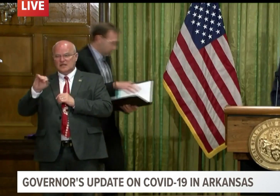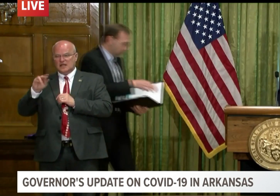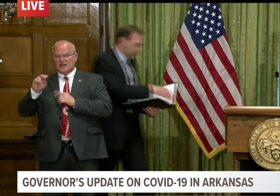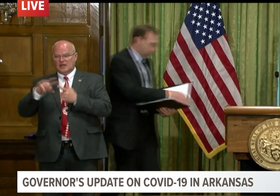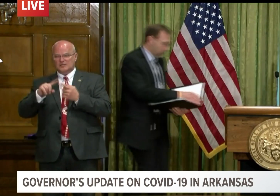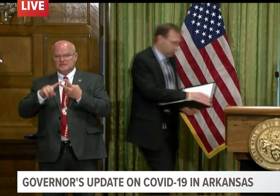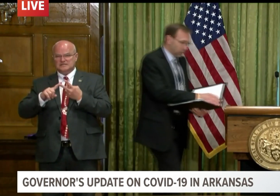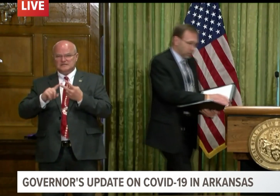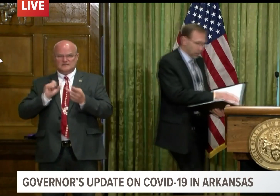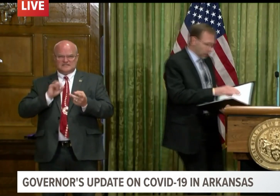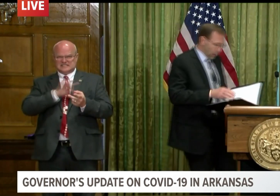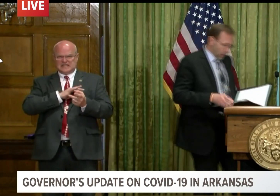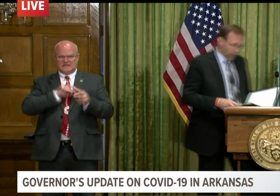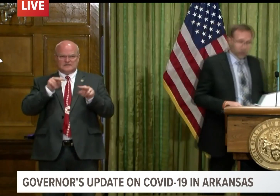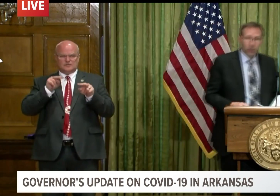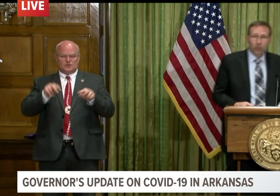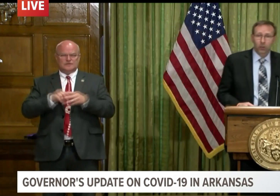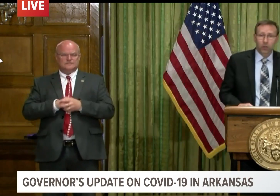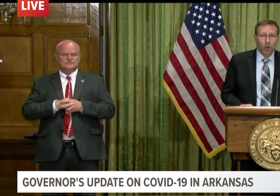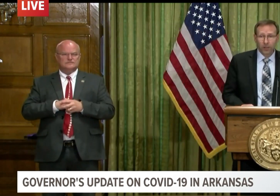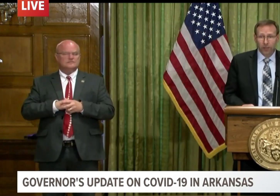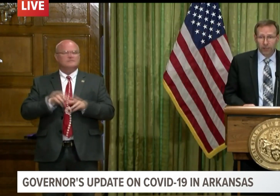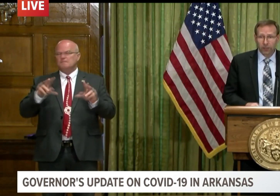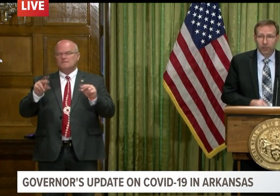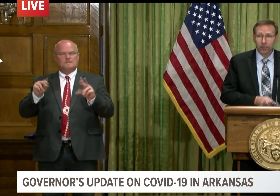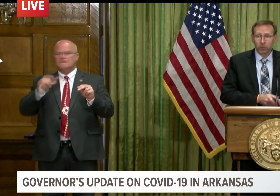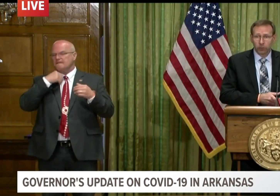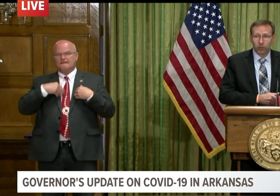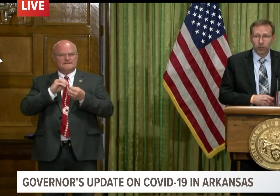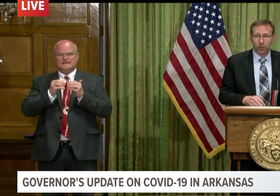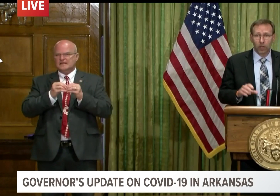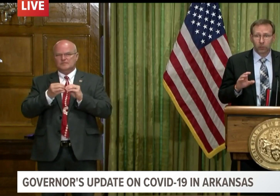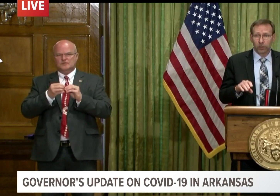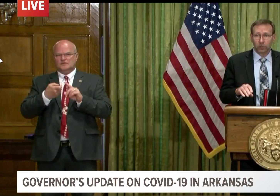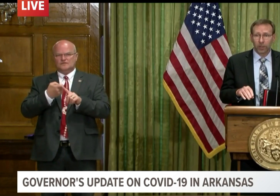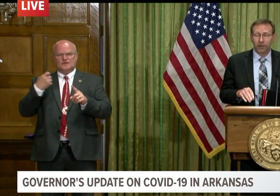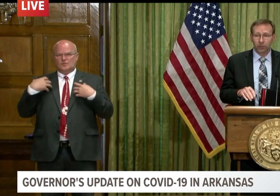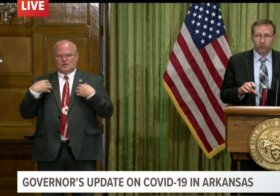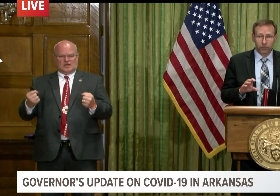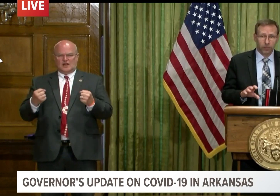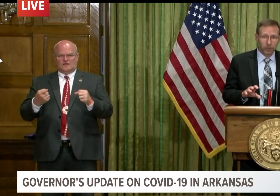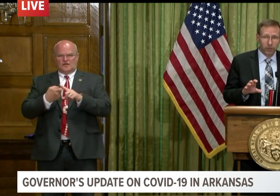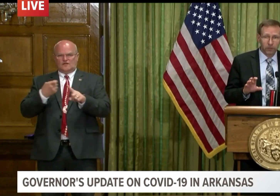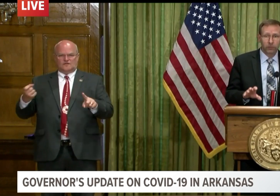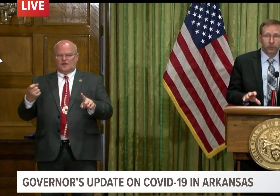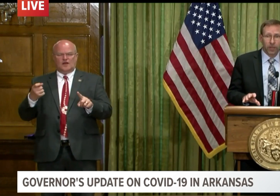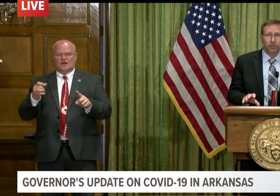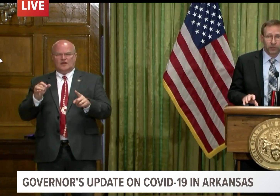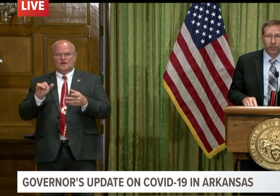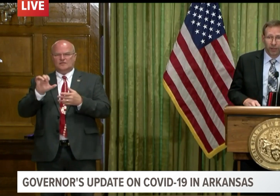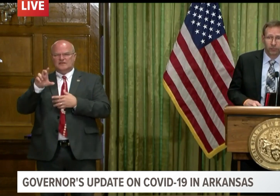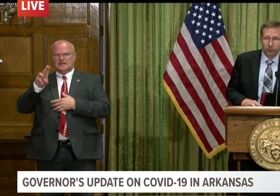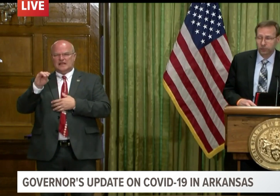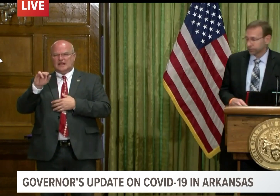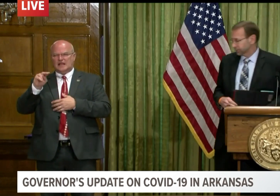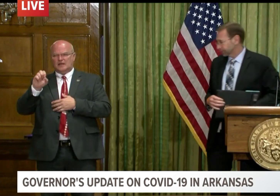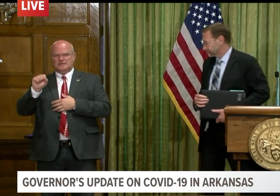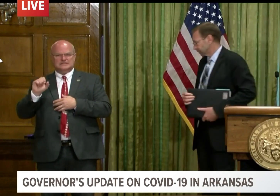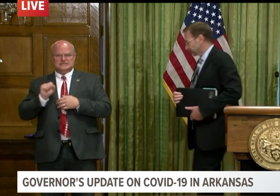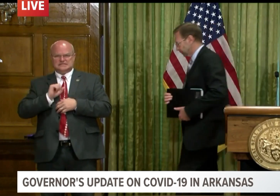just from a staff standpoint. No, I don't have numbers on recovered from the Cummins